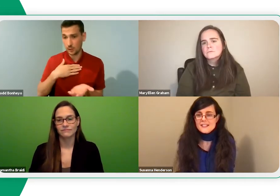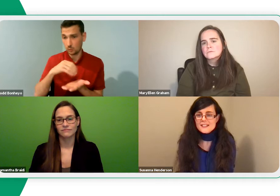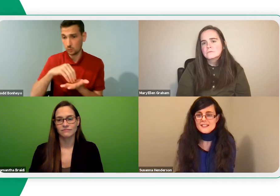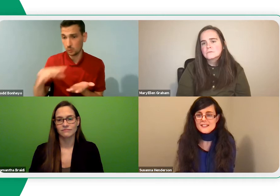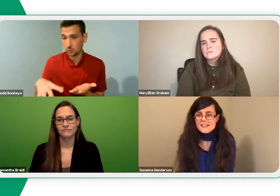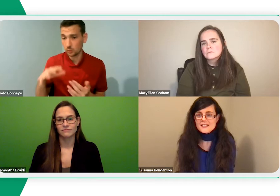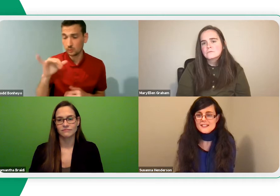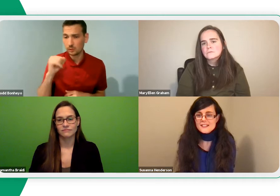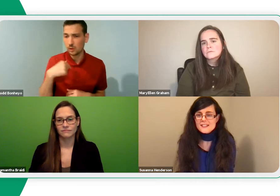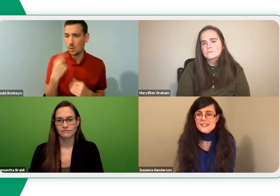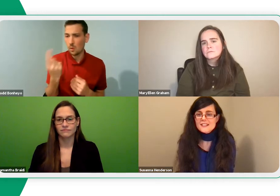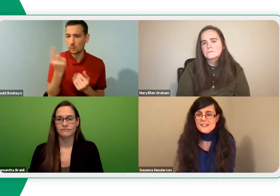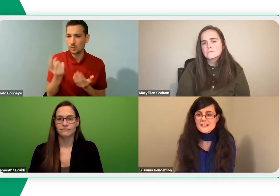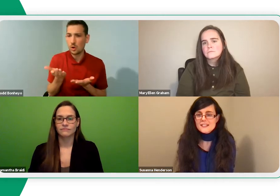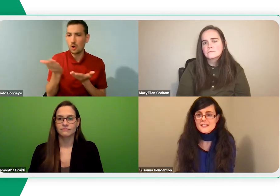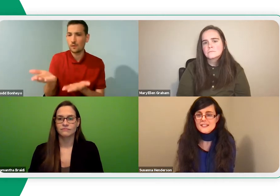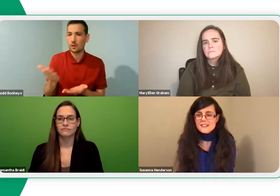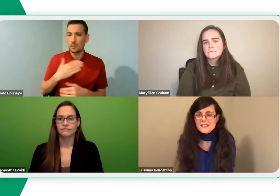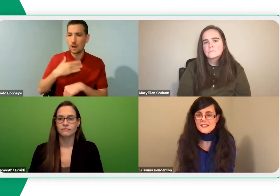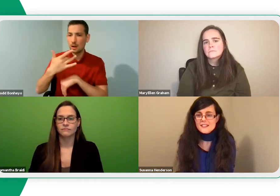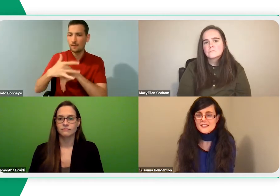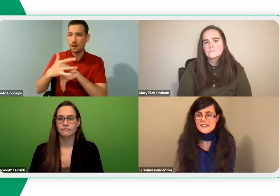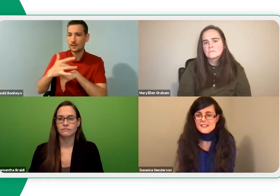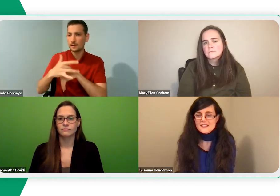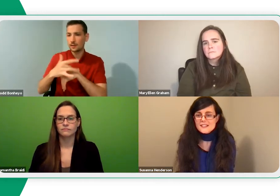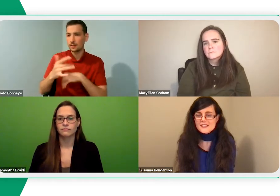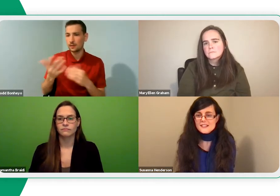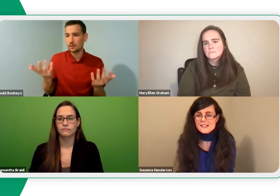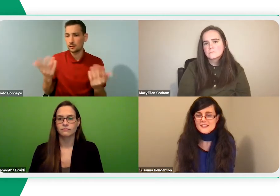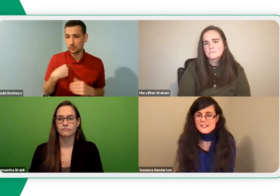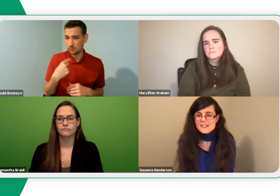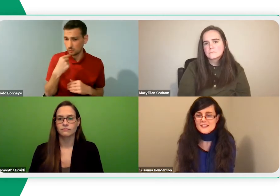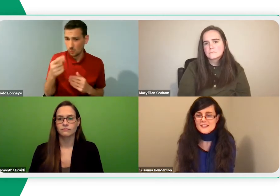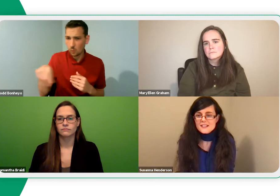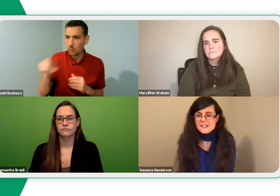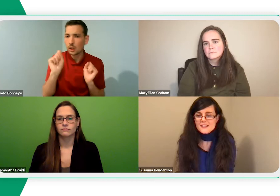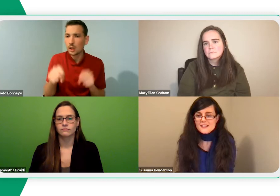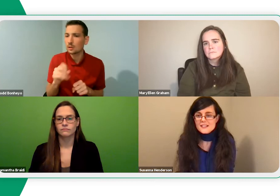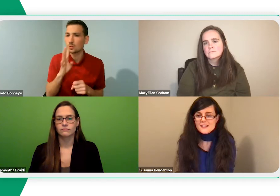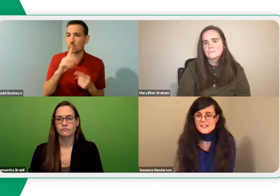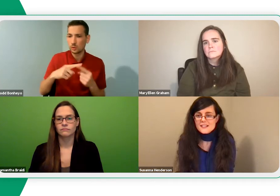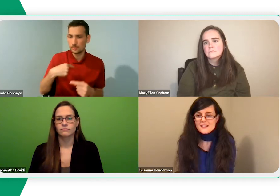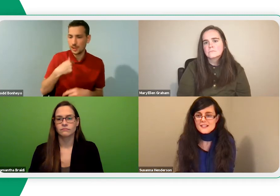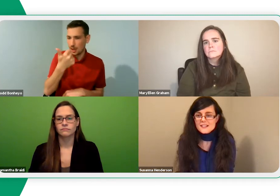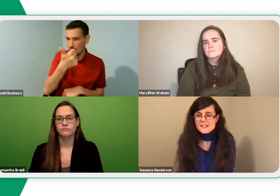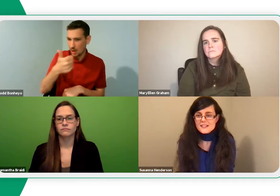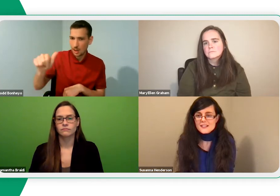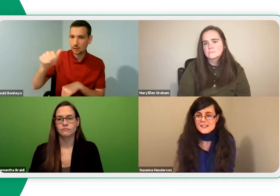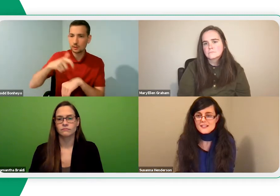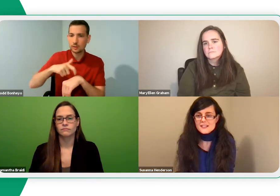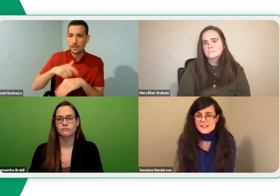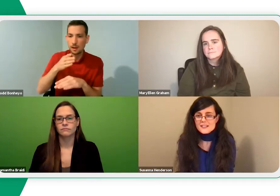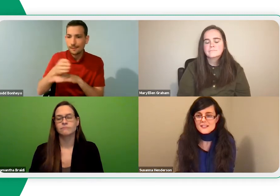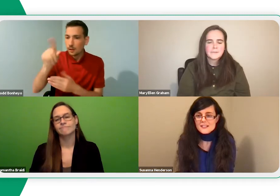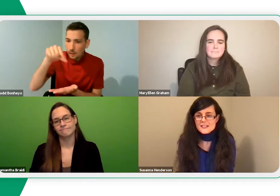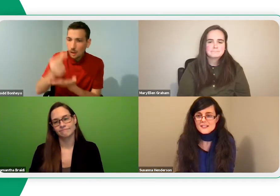One thing that I always do with my students is I offer my availability to these students. And I say, hey, you can